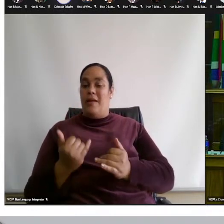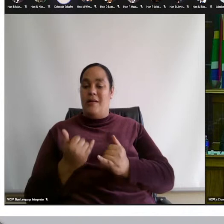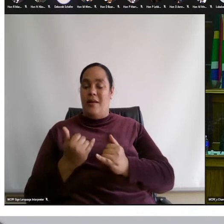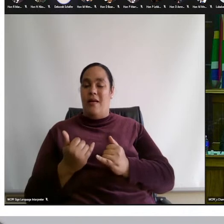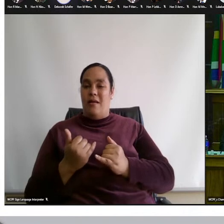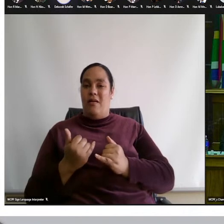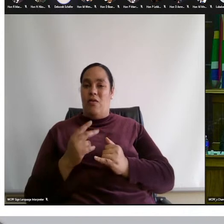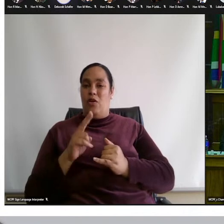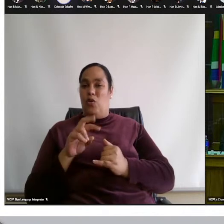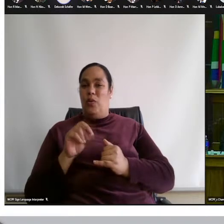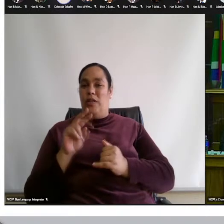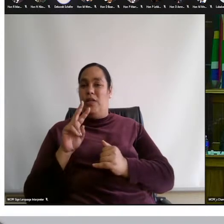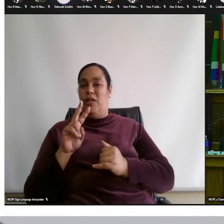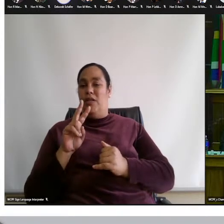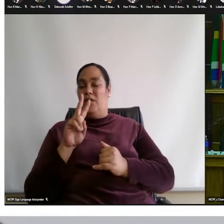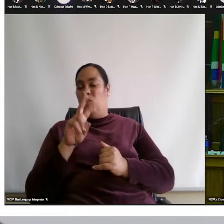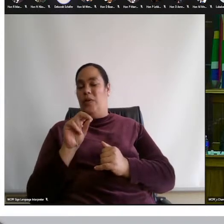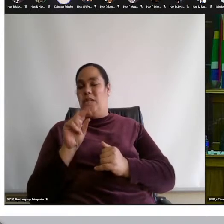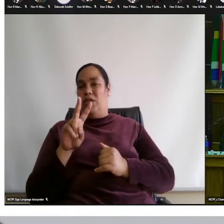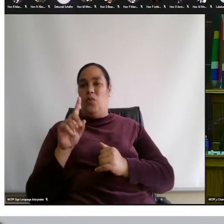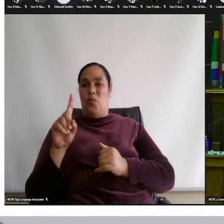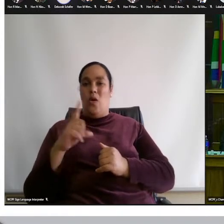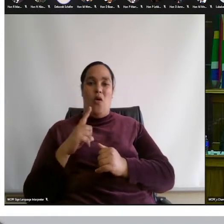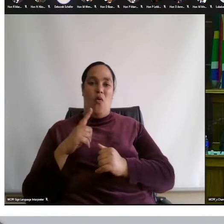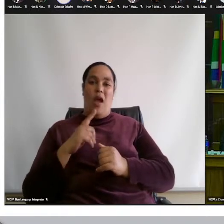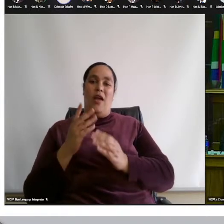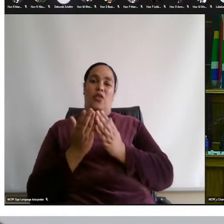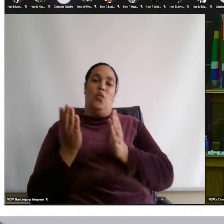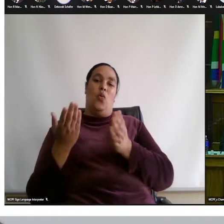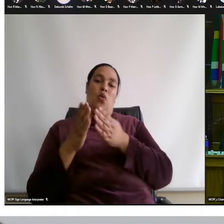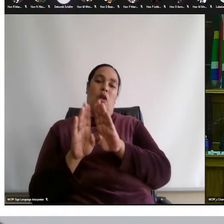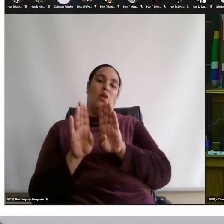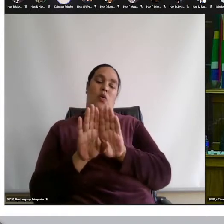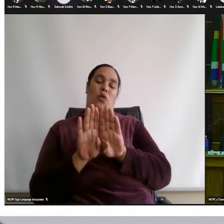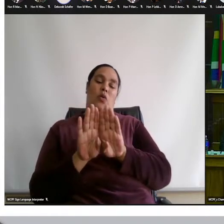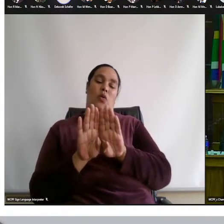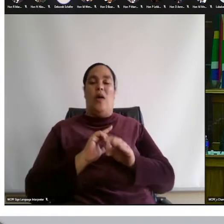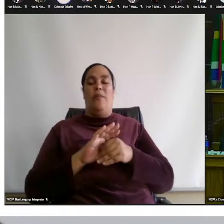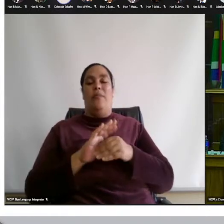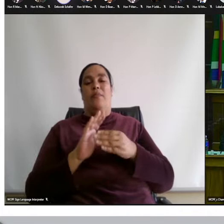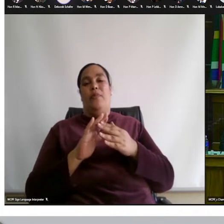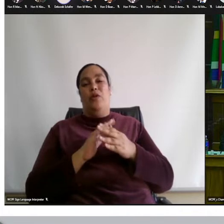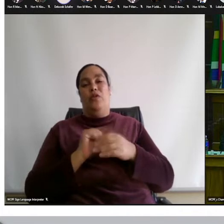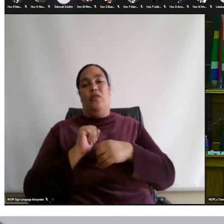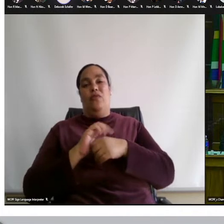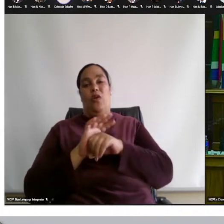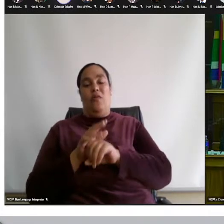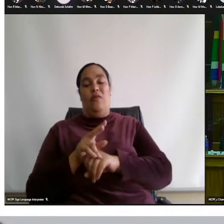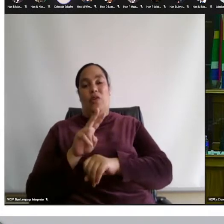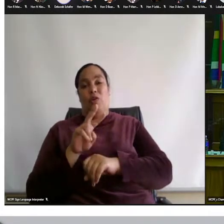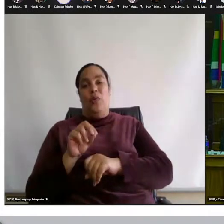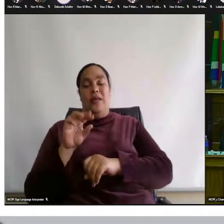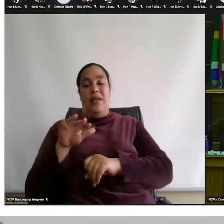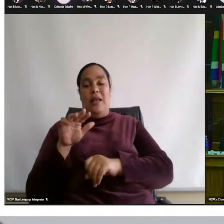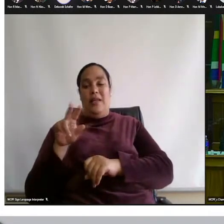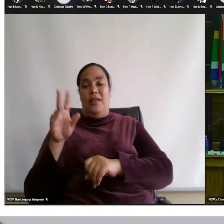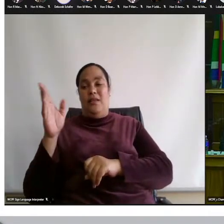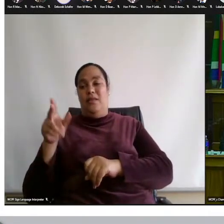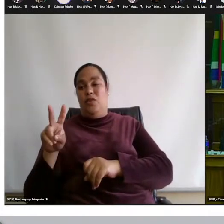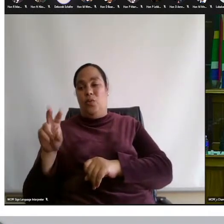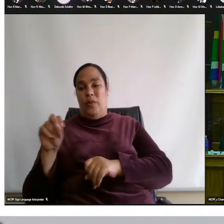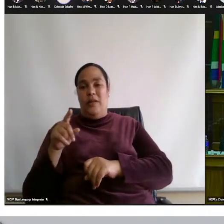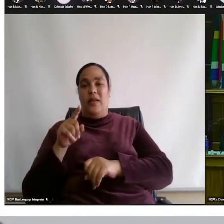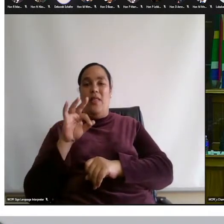in 2020-21 because of the school closures as a result of COVID. In 2019-20, the allocation was